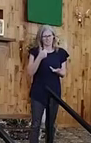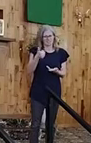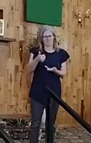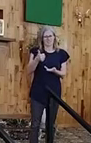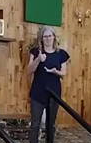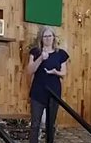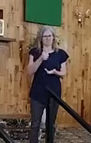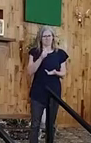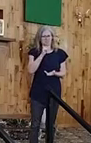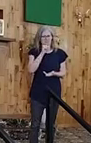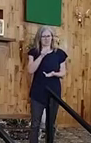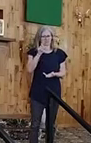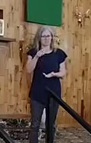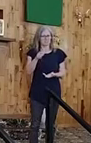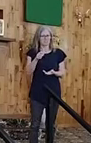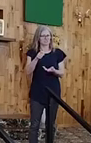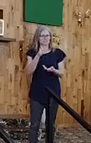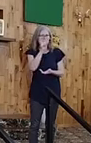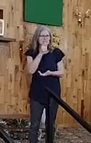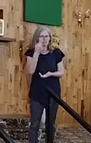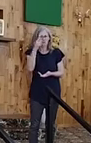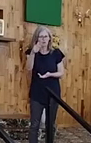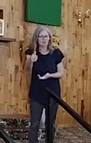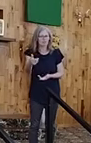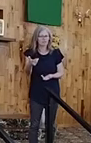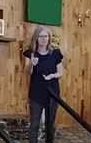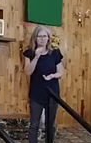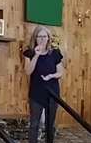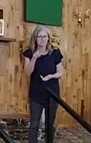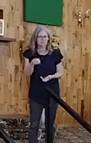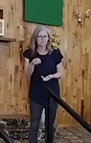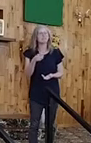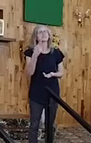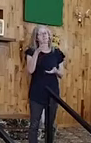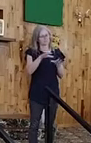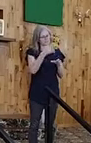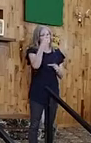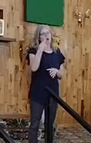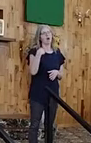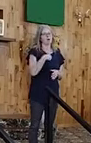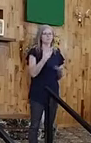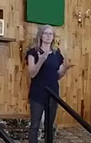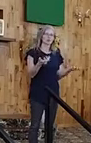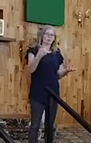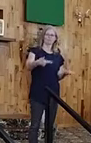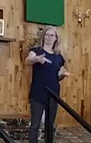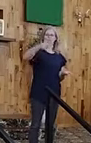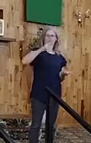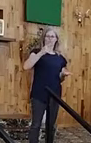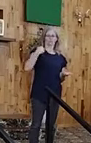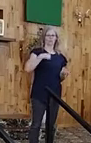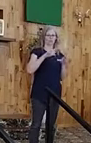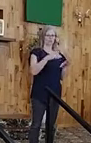that. He did it for us. And so we, in turn, must do it for one another. And